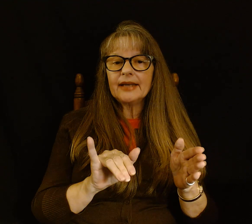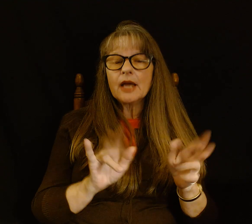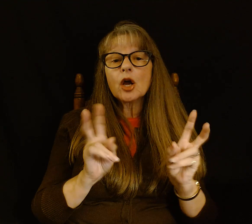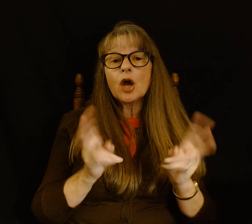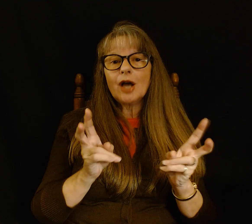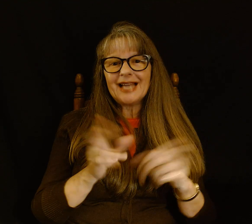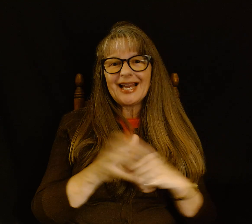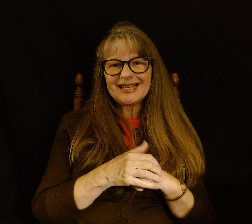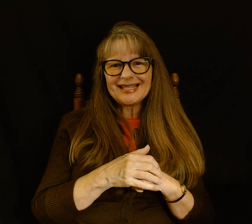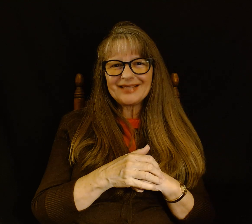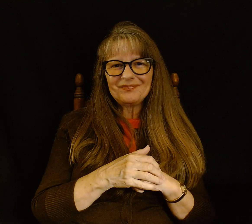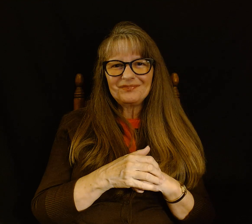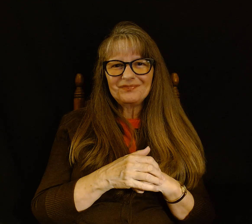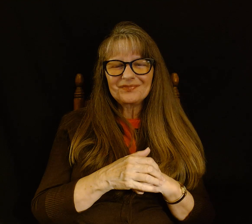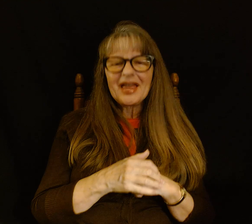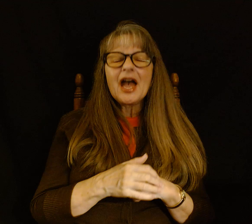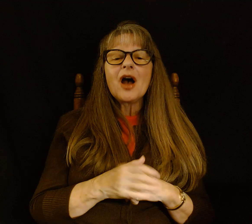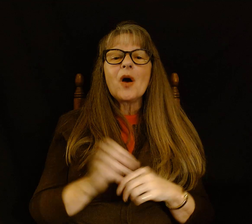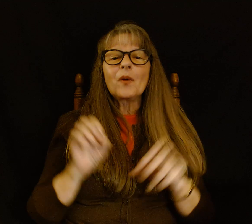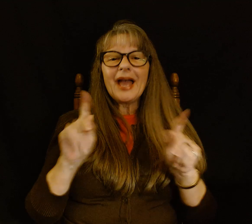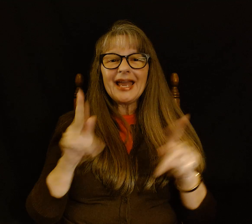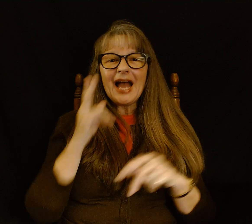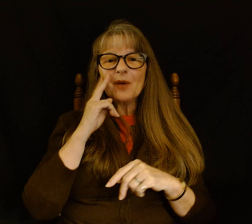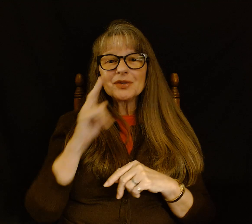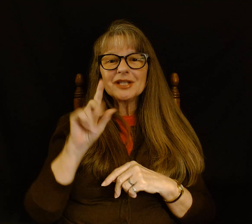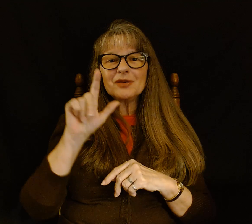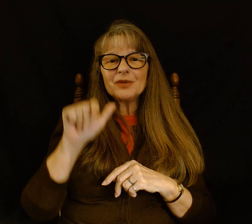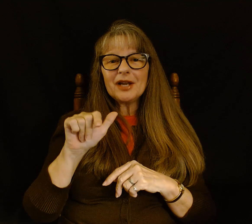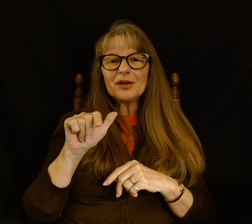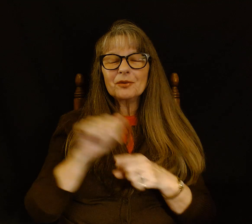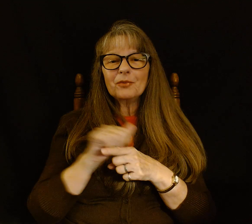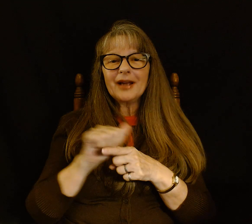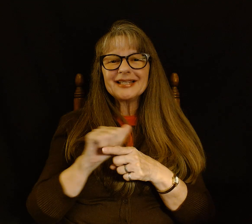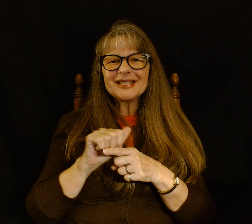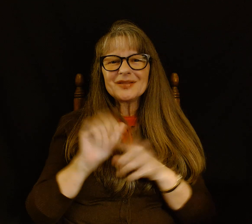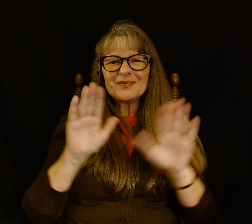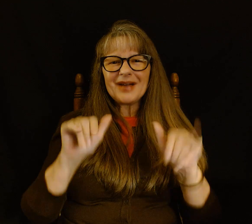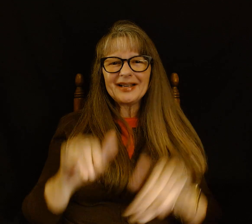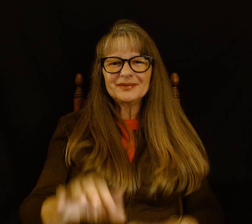context. Okay, I will see you later. Practice. Bye.